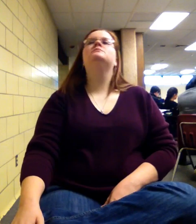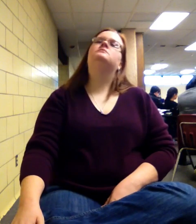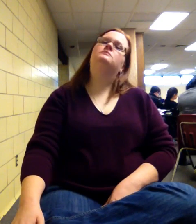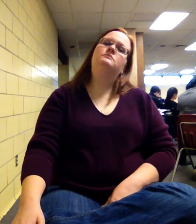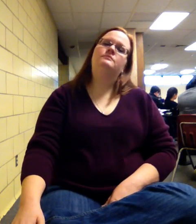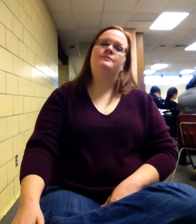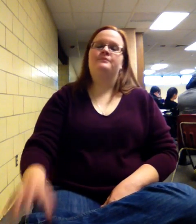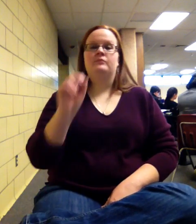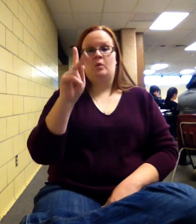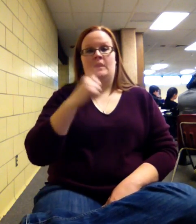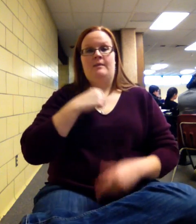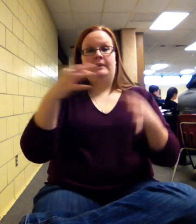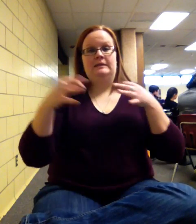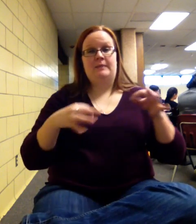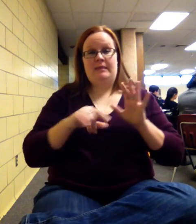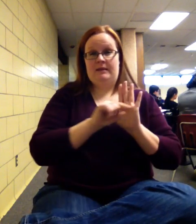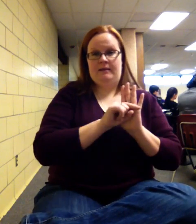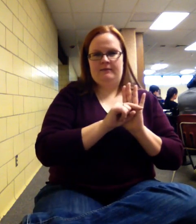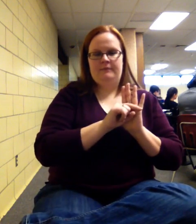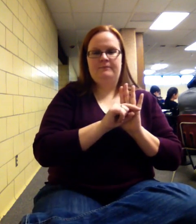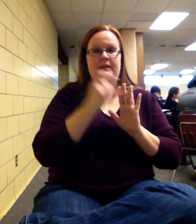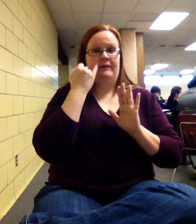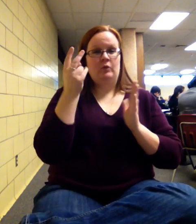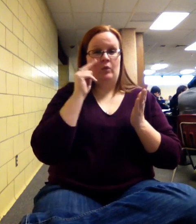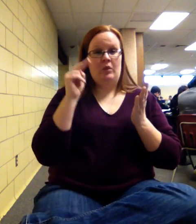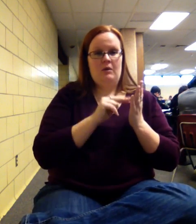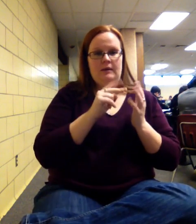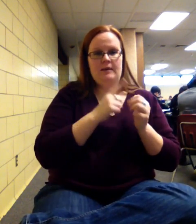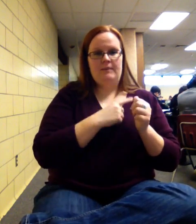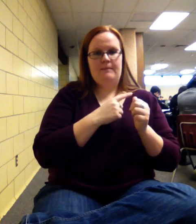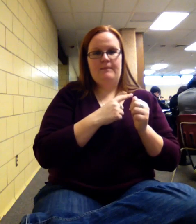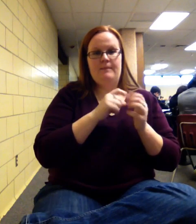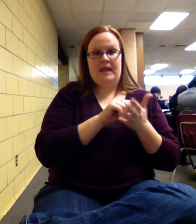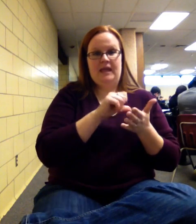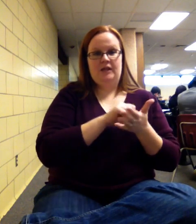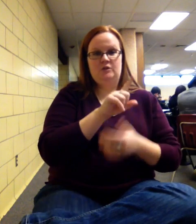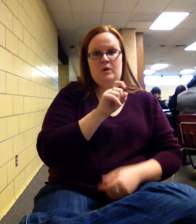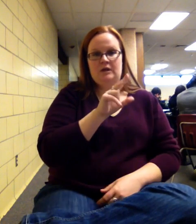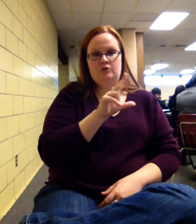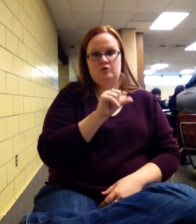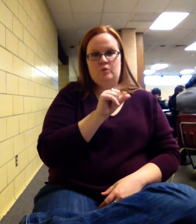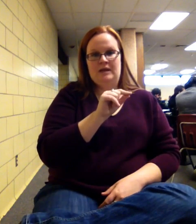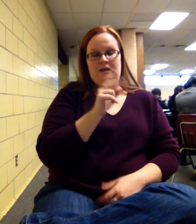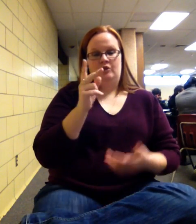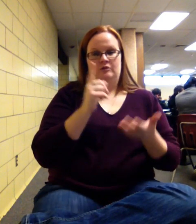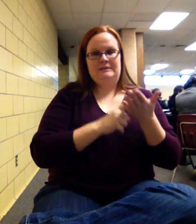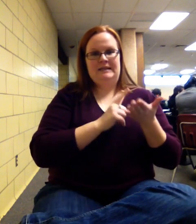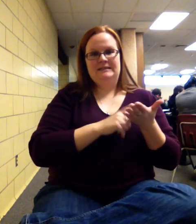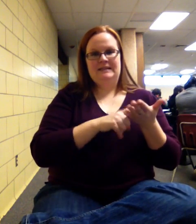Okay, let me explain the negative first. If you look on page 120, they're talking about cash inflows and cash outflows. So what they're saying